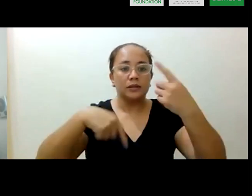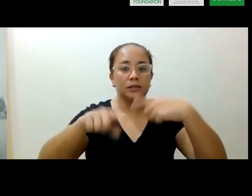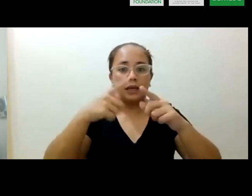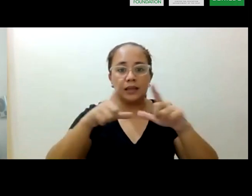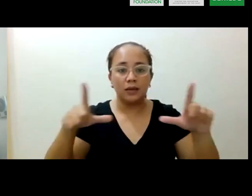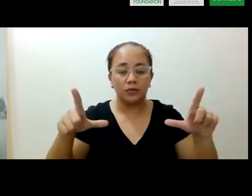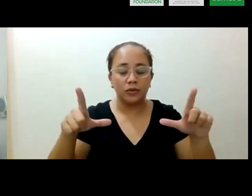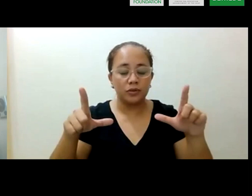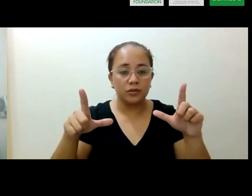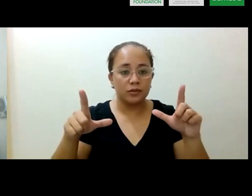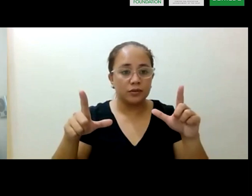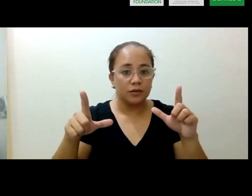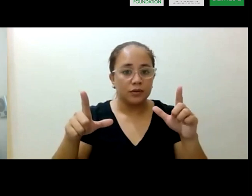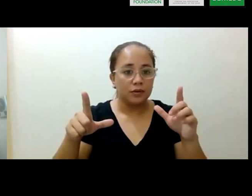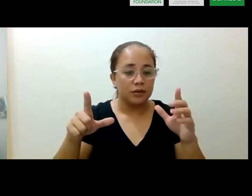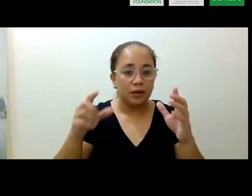information